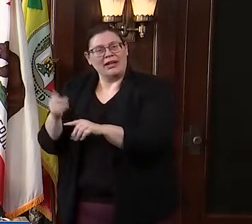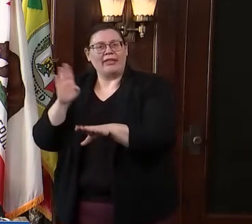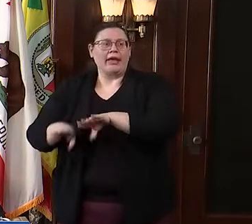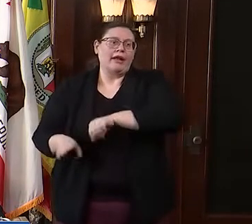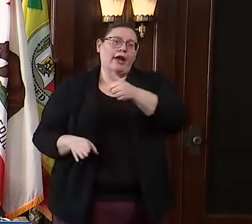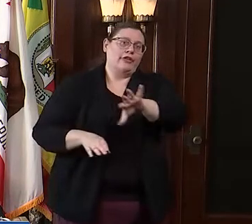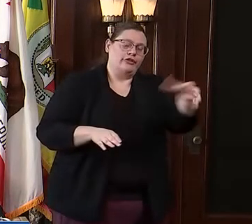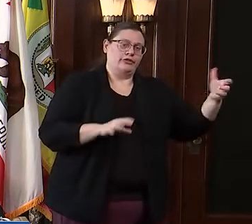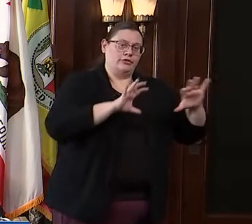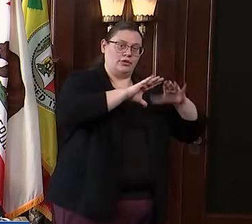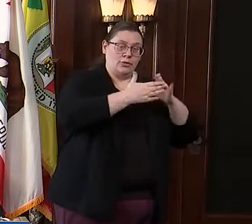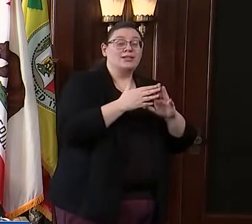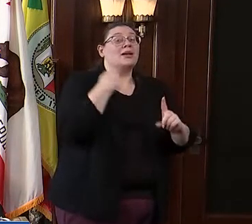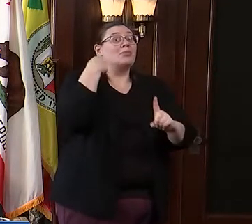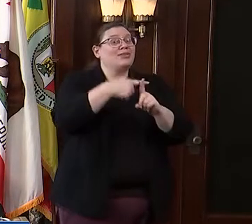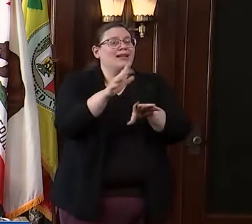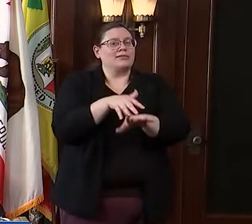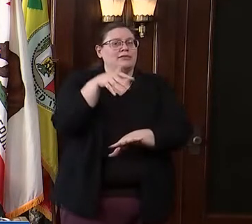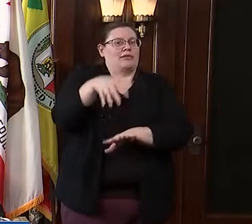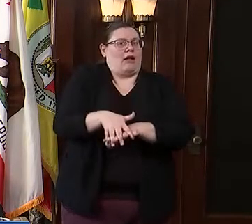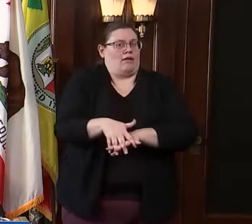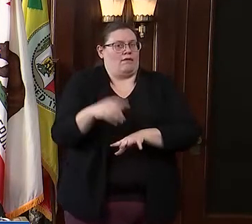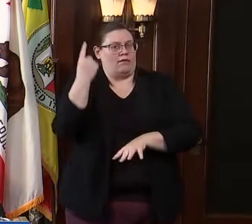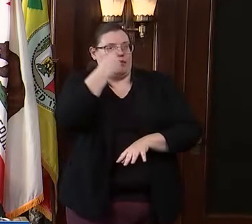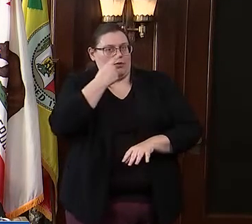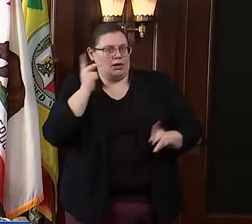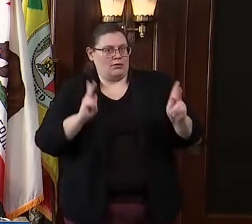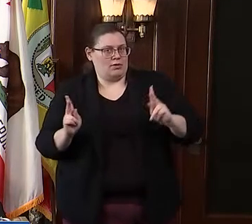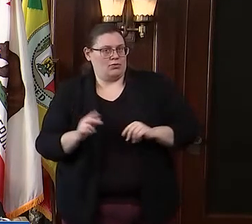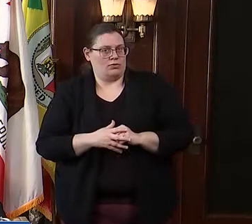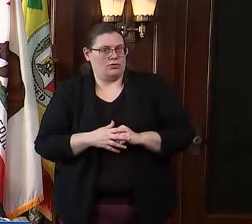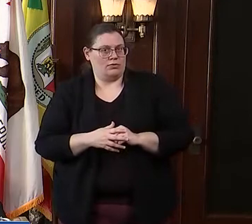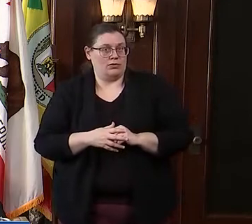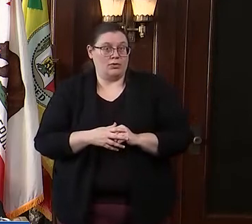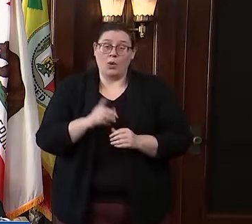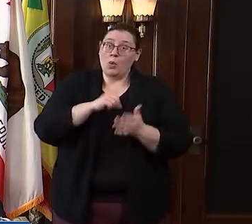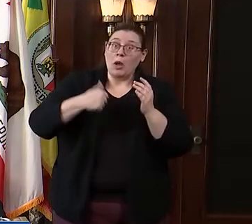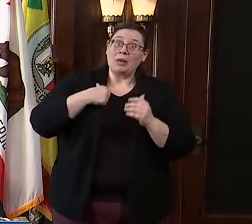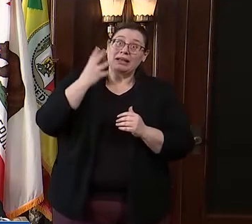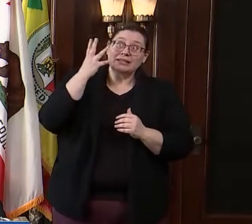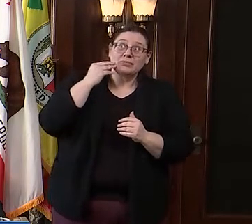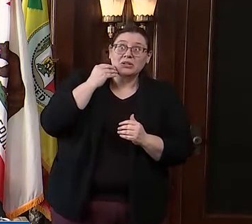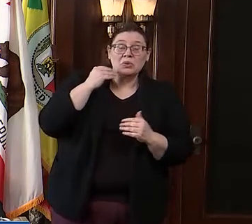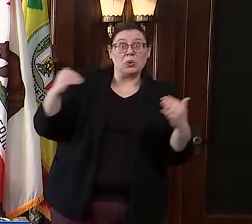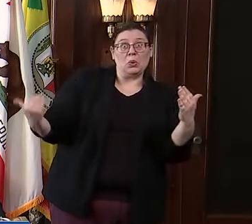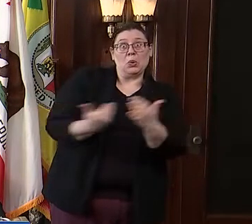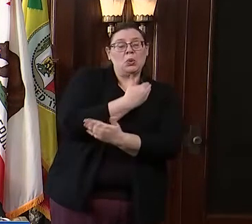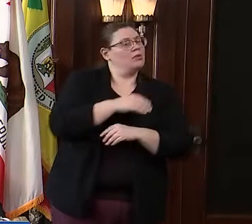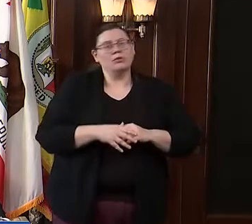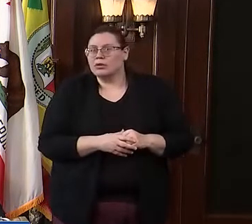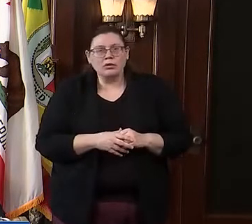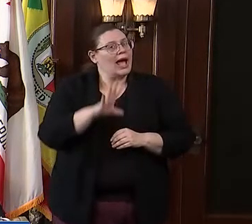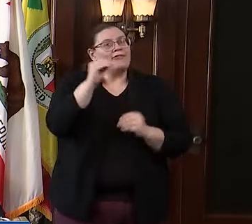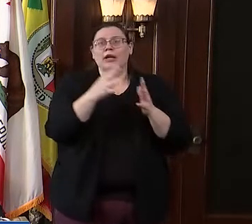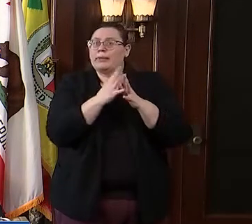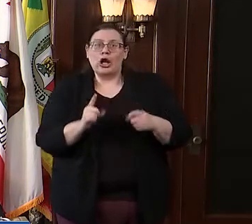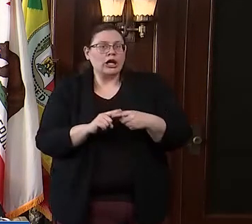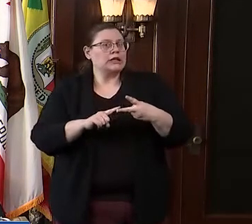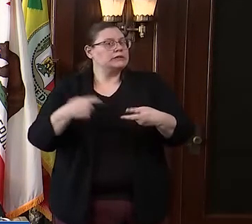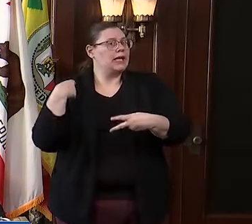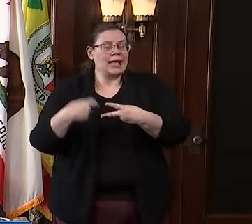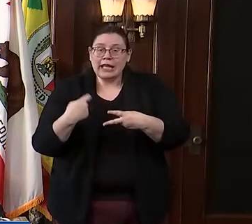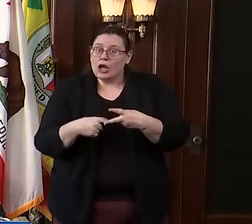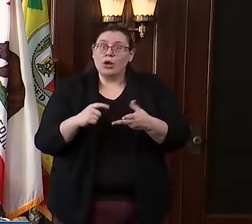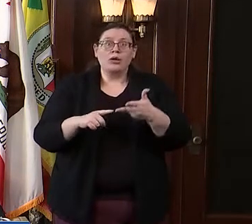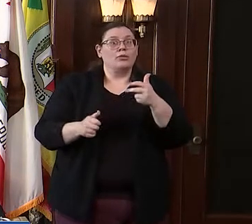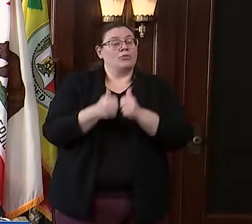Native Hawaiians. What we face is not new. African Americans, Latinos, most people of color have